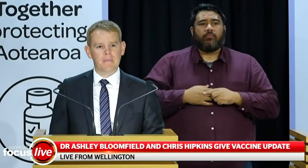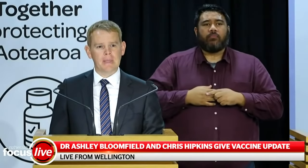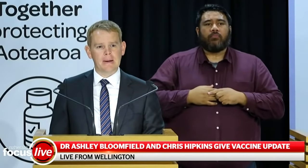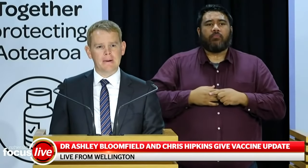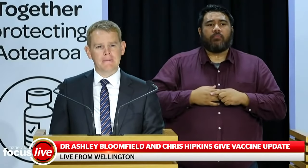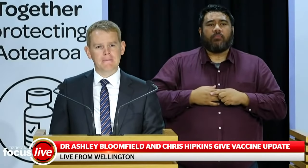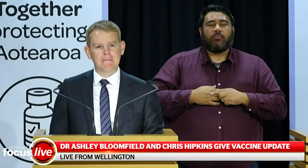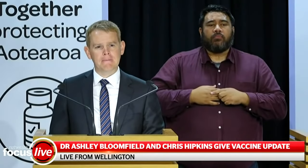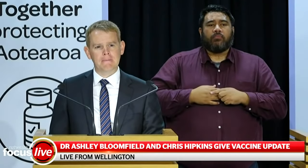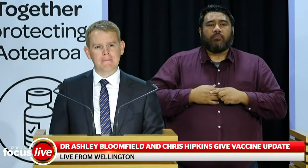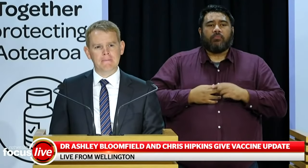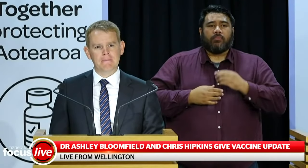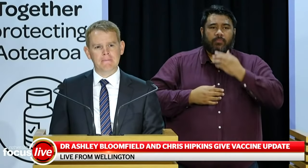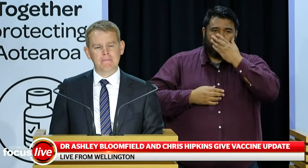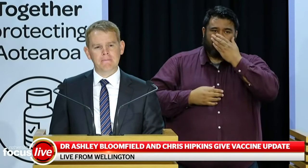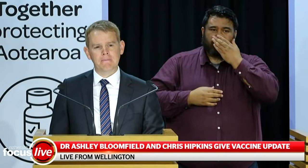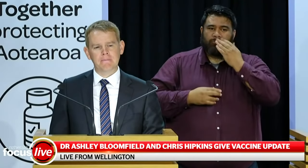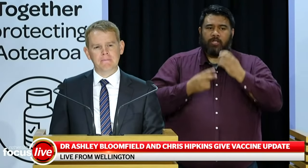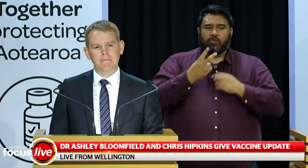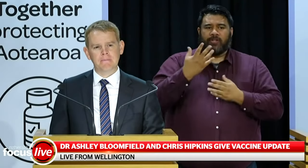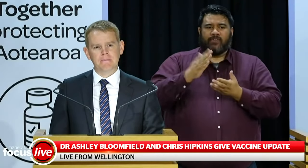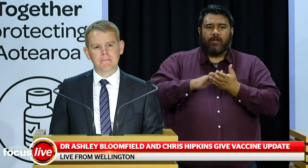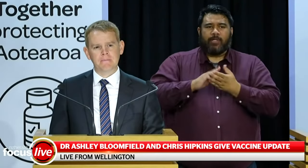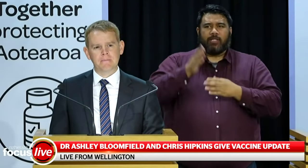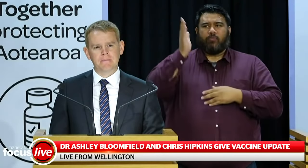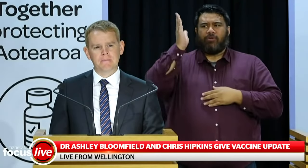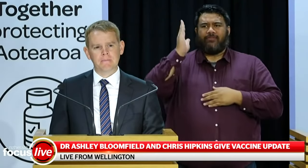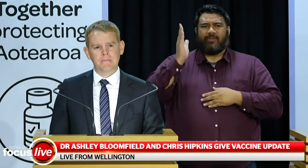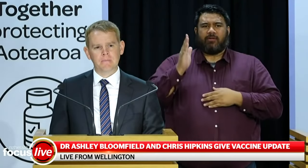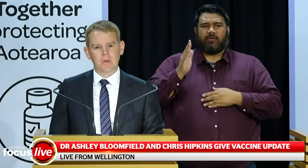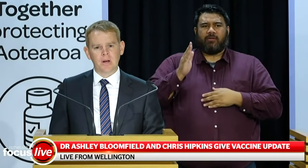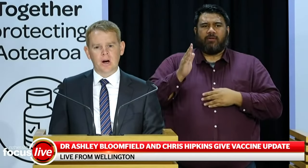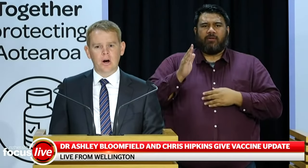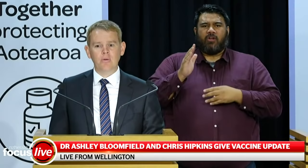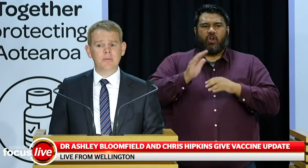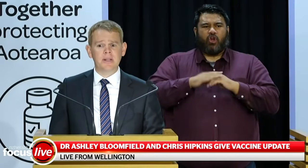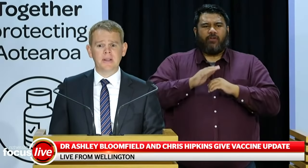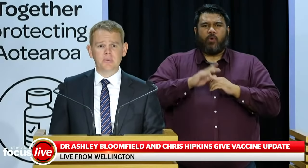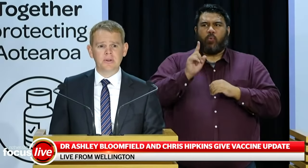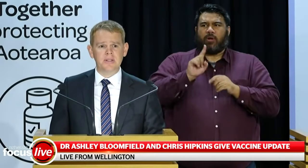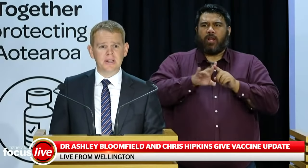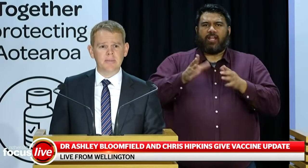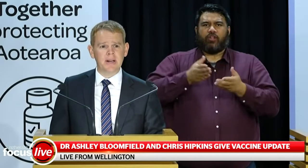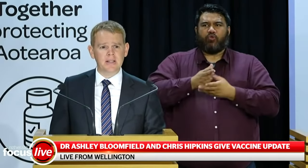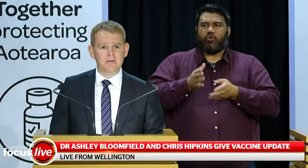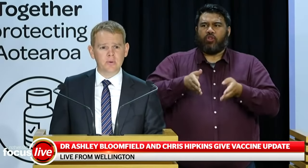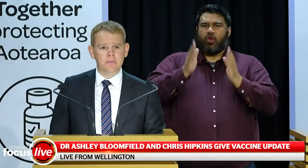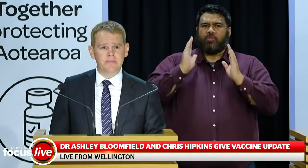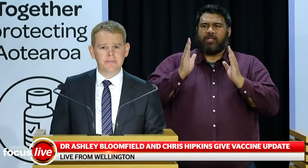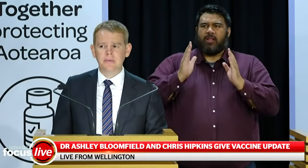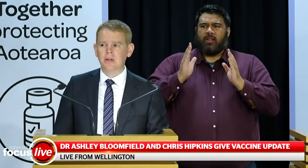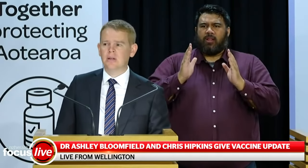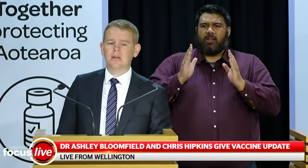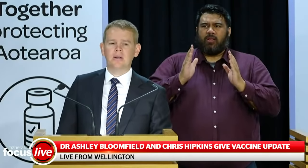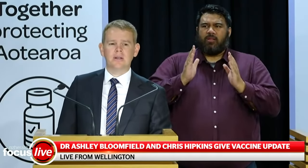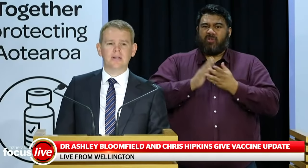the customer journey through MIQ is a good level of scrutiny. Ultimately, that's what the select committee asked for.